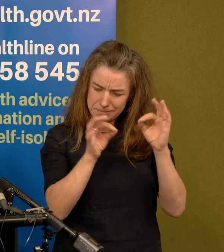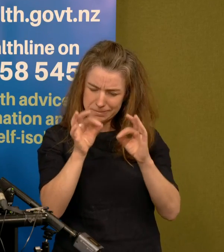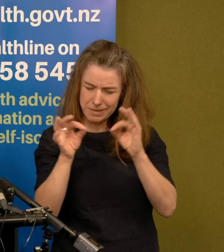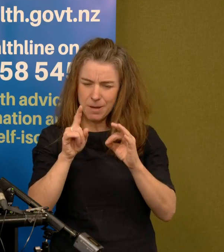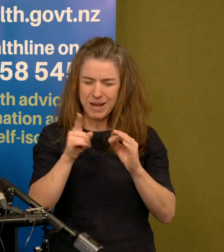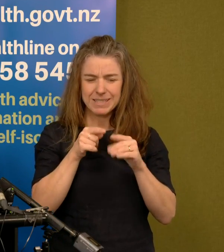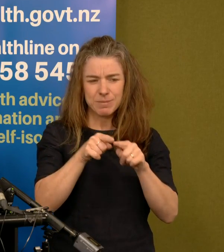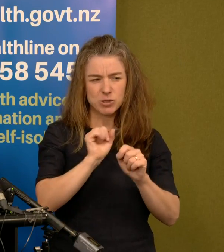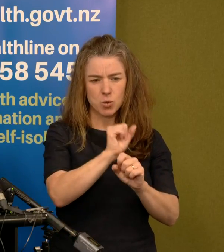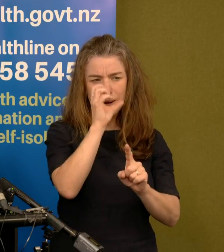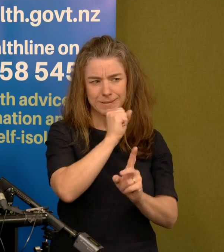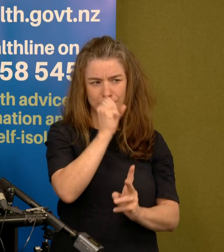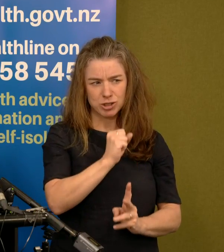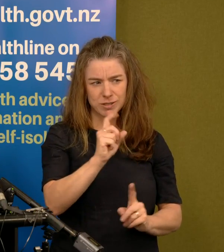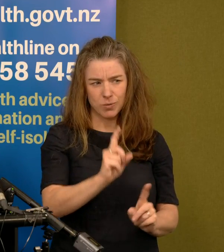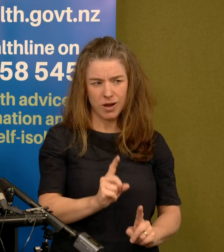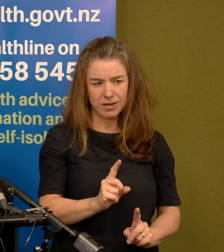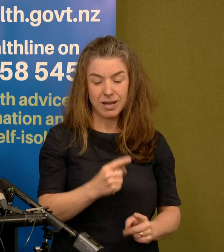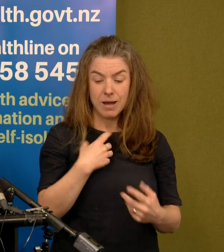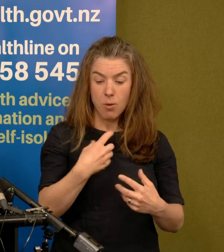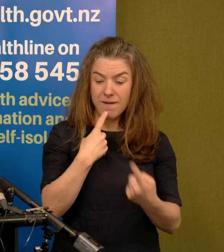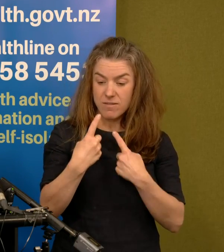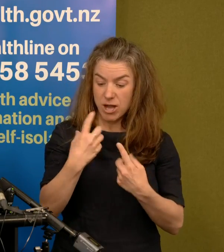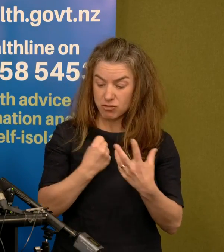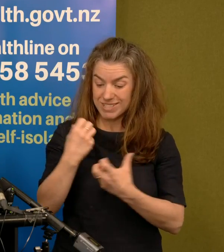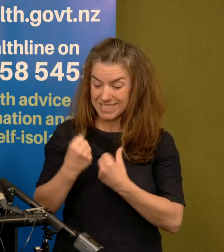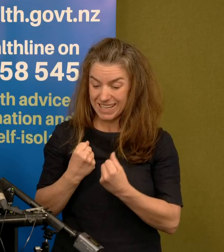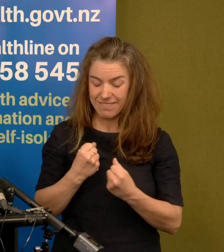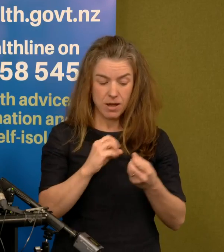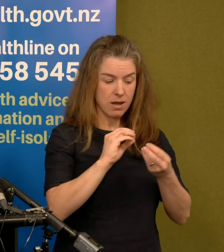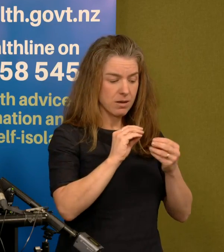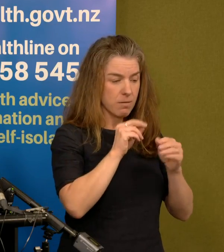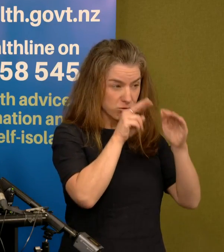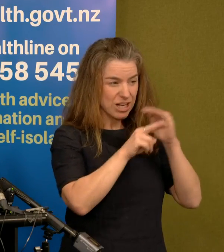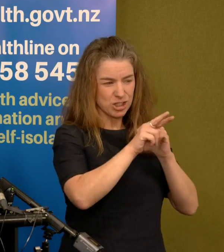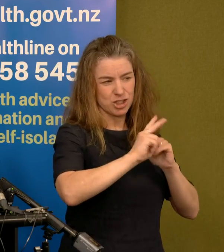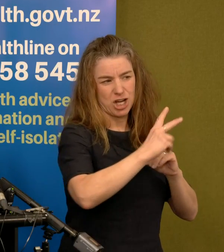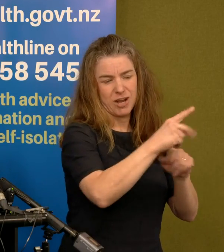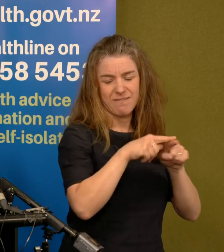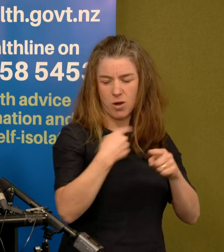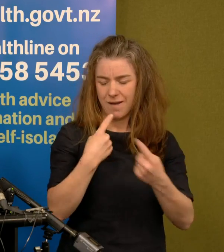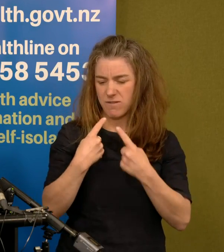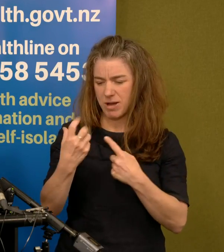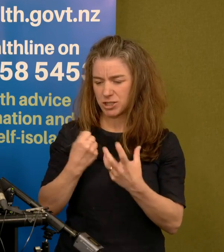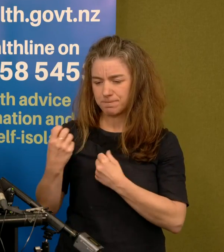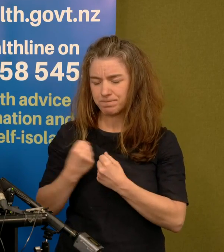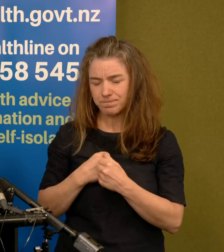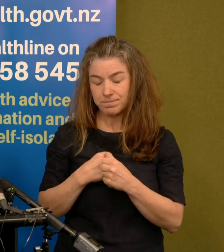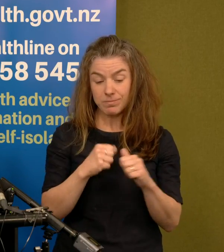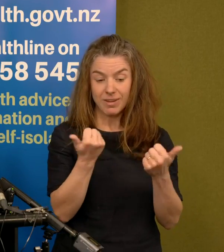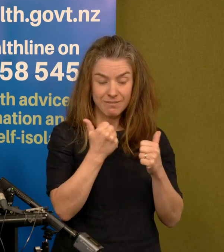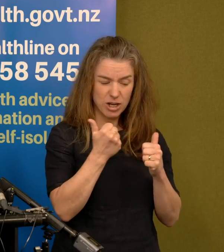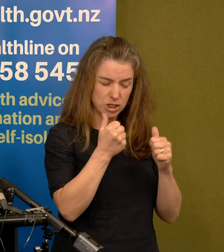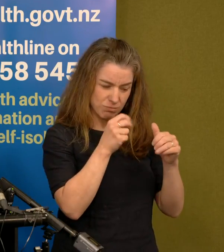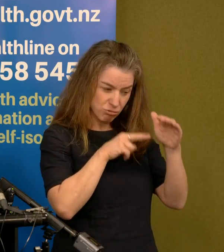your assumptions as you get more information as we go along. But so saying, there have been modelling done of influenza pandemics for